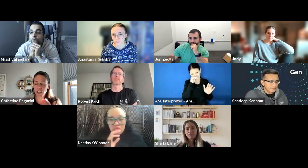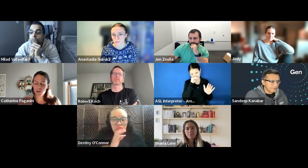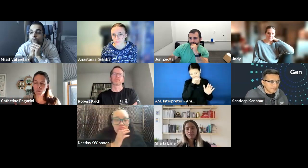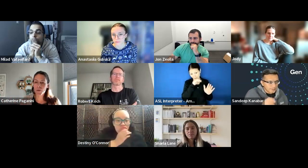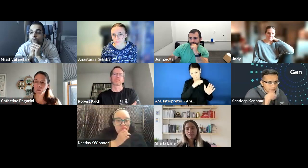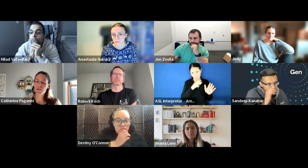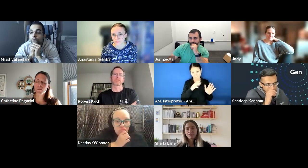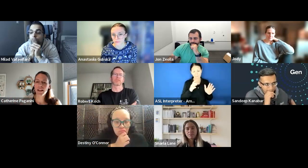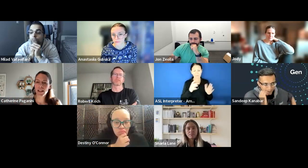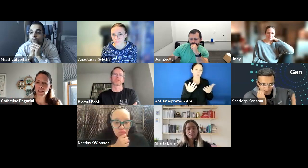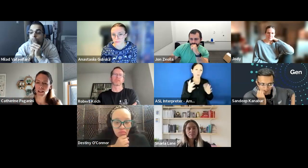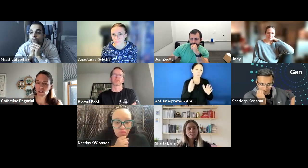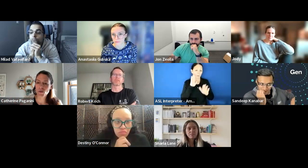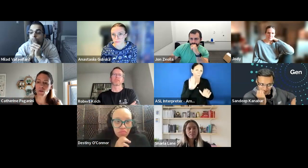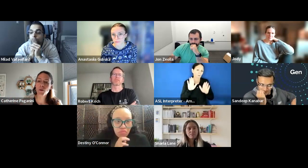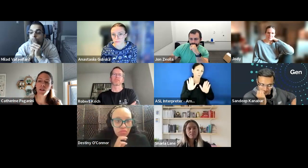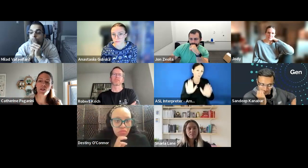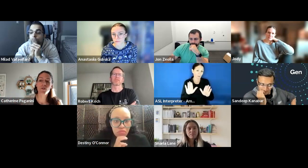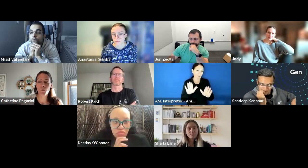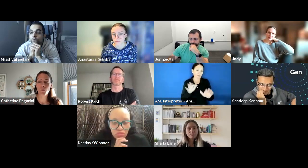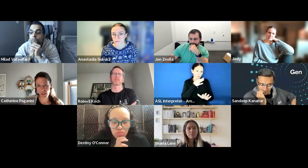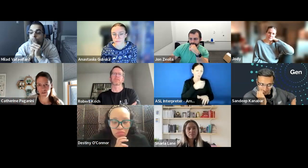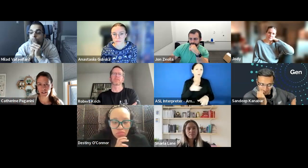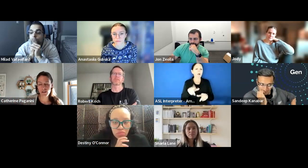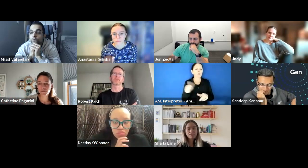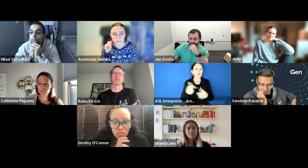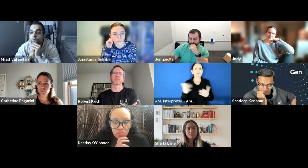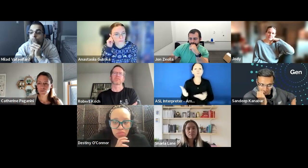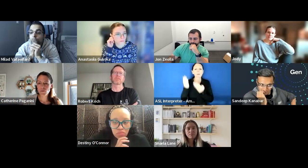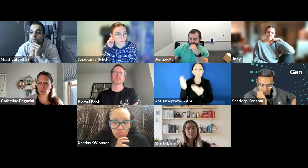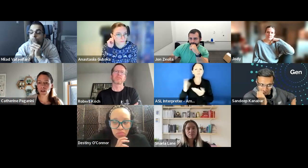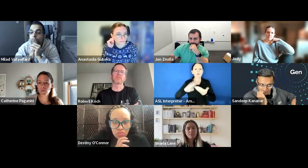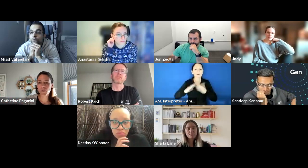yeah, that it would be great if we can do that soon, as recommendation for community events,